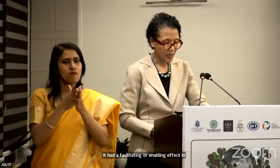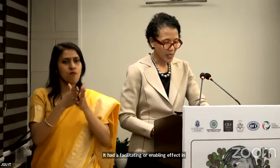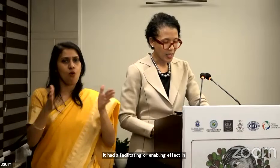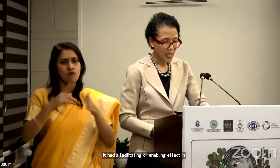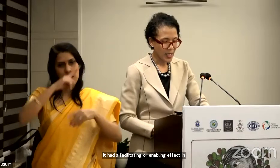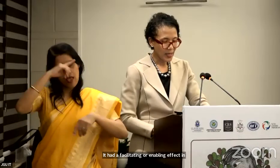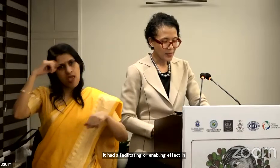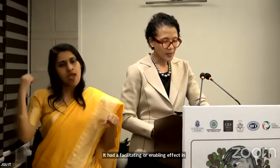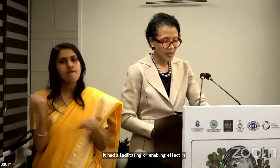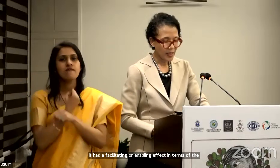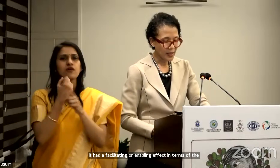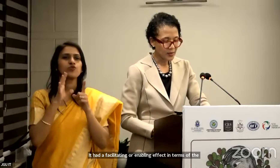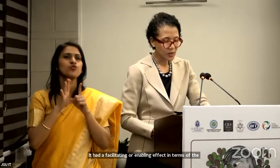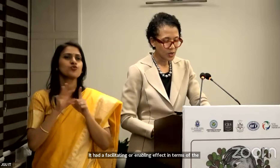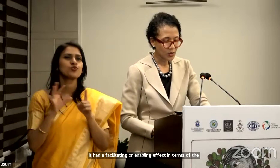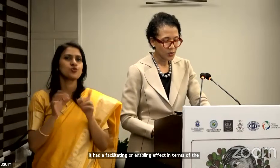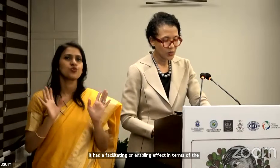effort